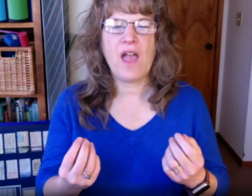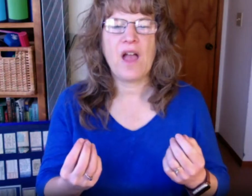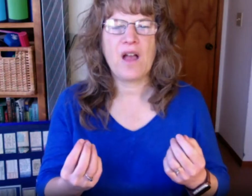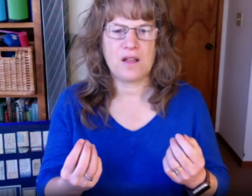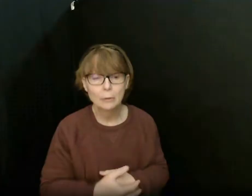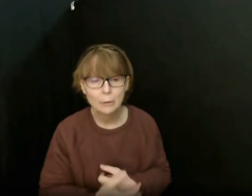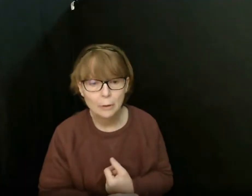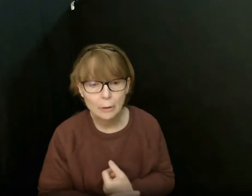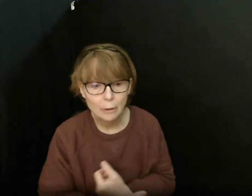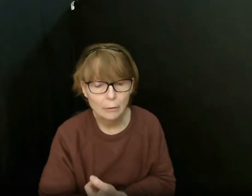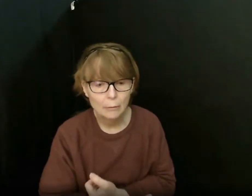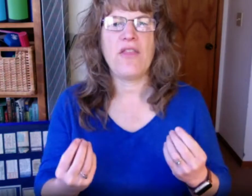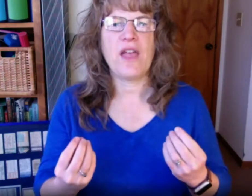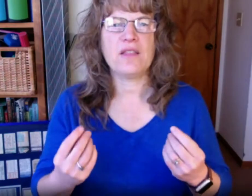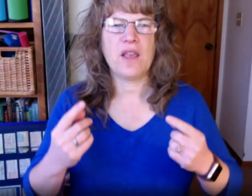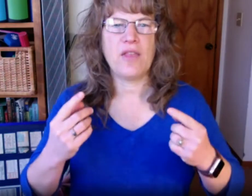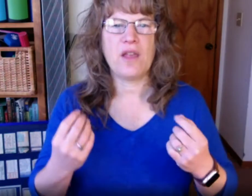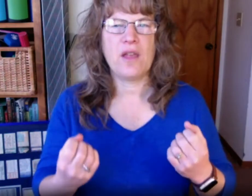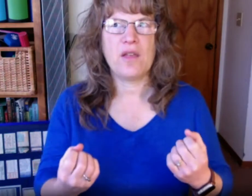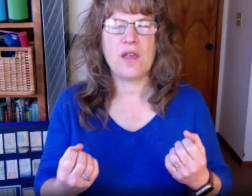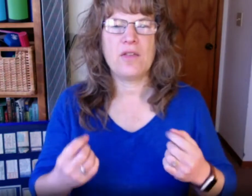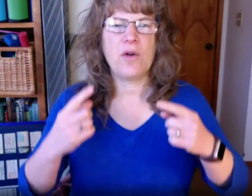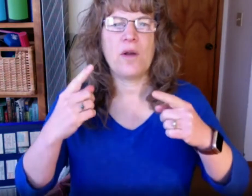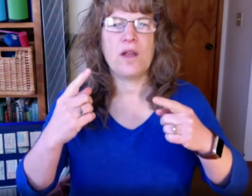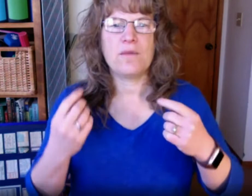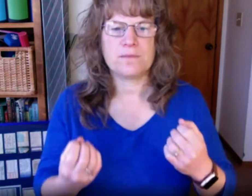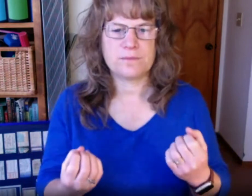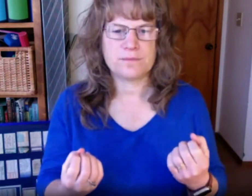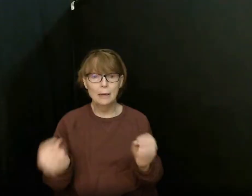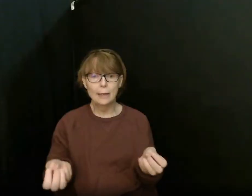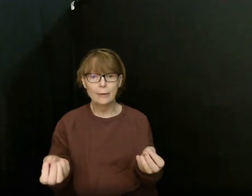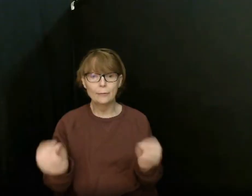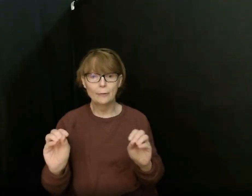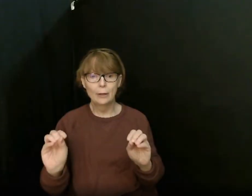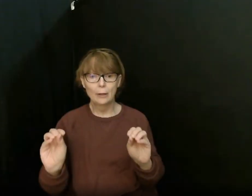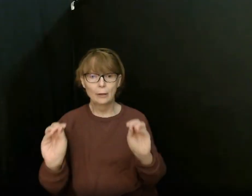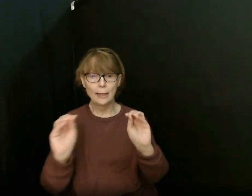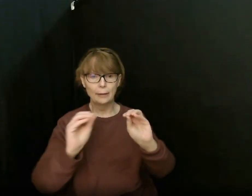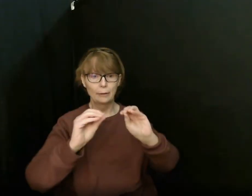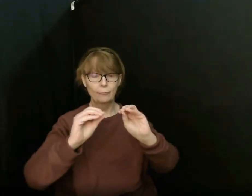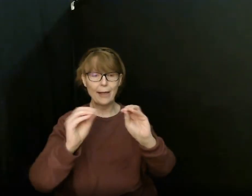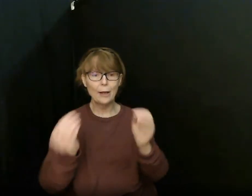language. okay. And and And so then how many is how many? like flat